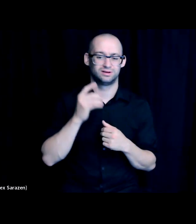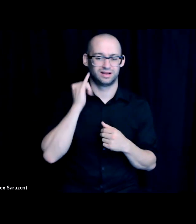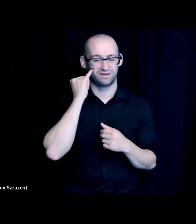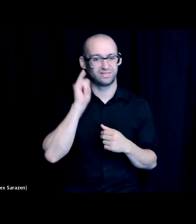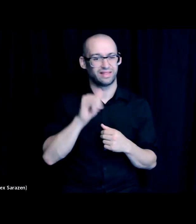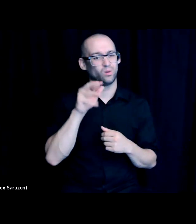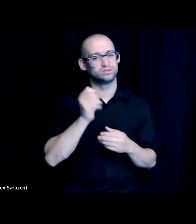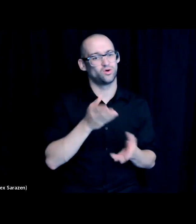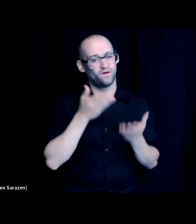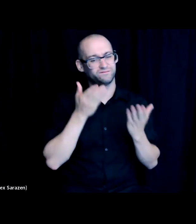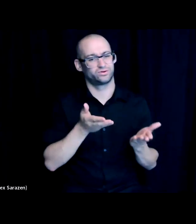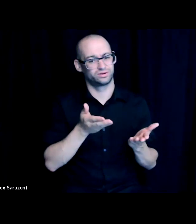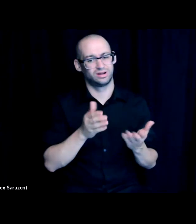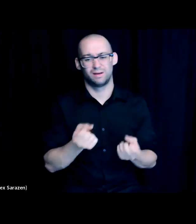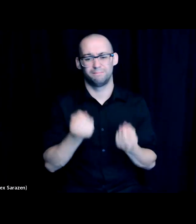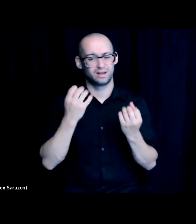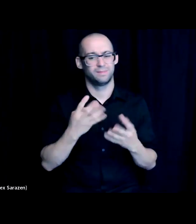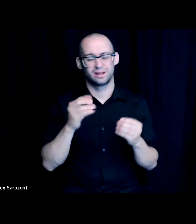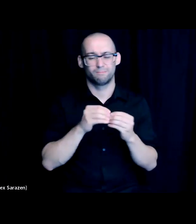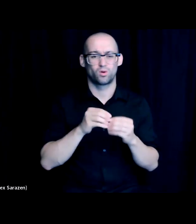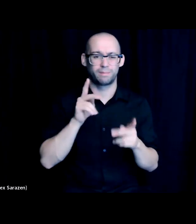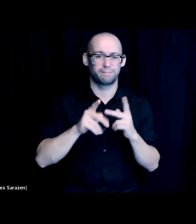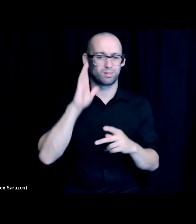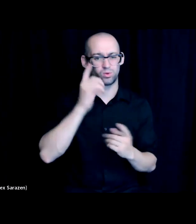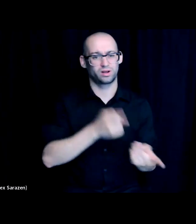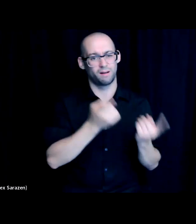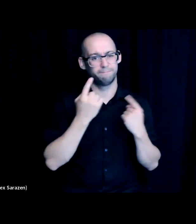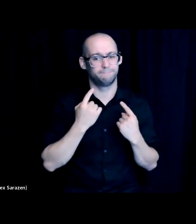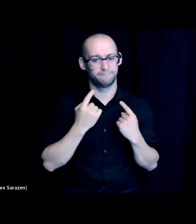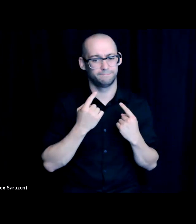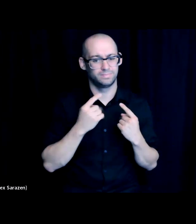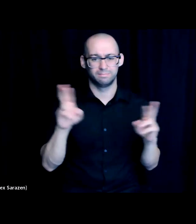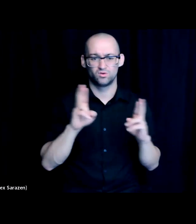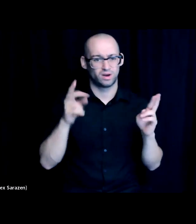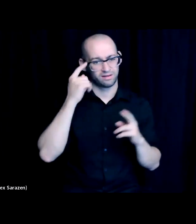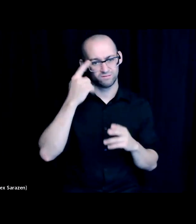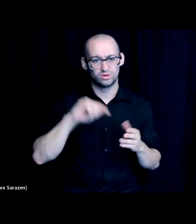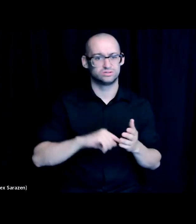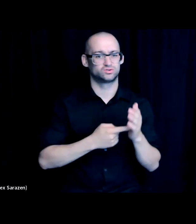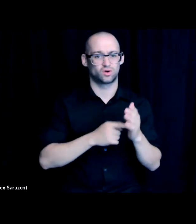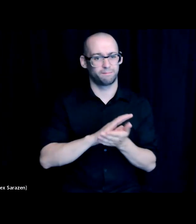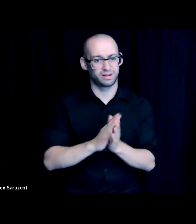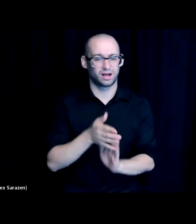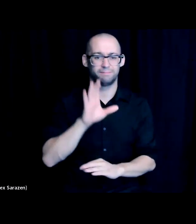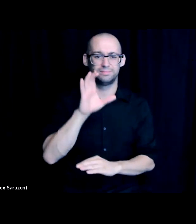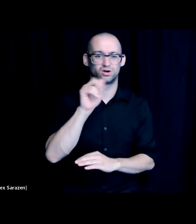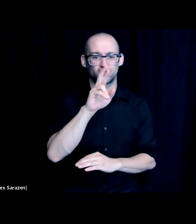offered, so many more people would come out ready to be, returning citizens, ready to hit the ground running in